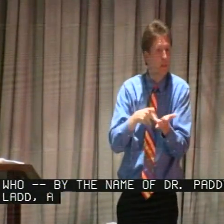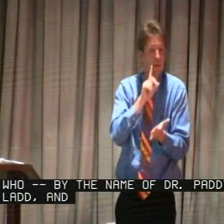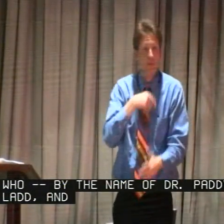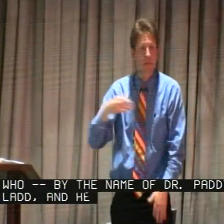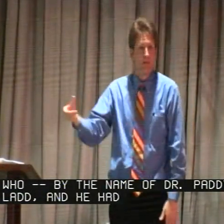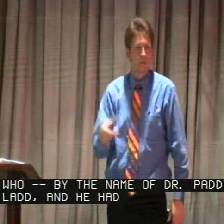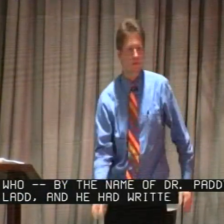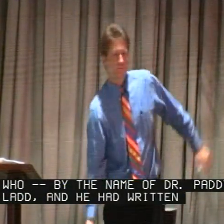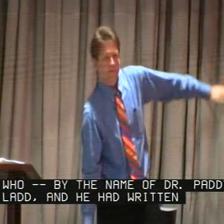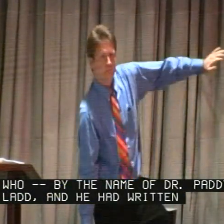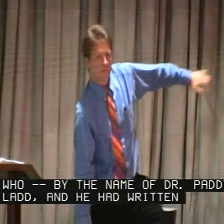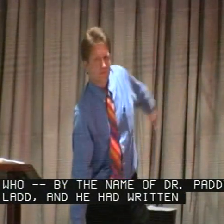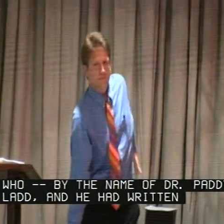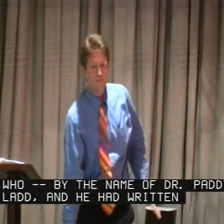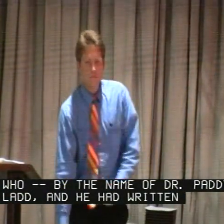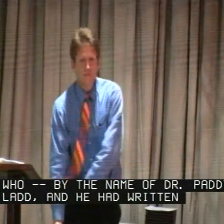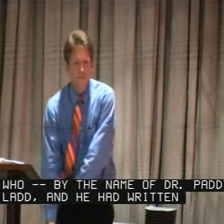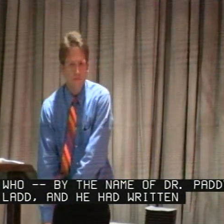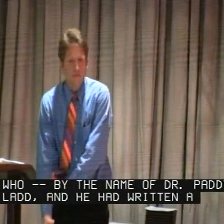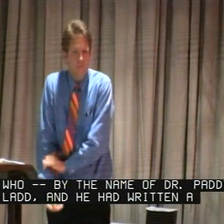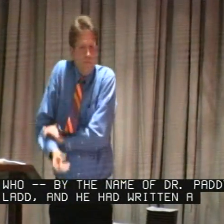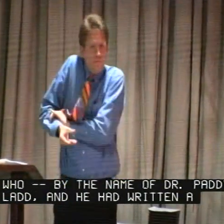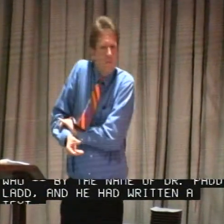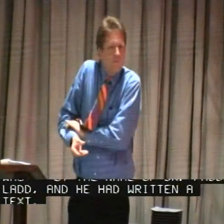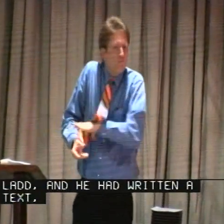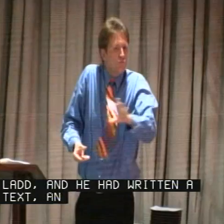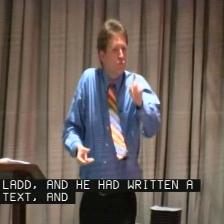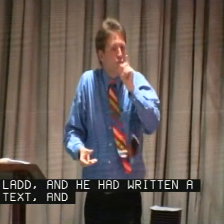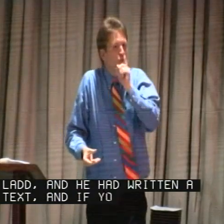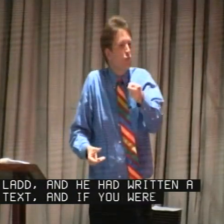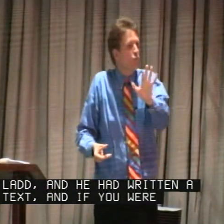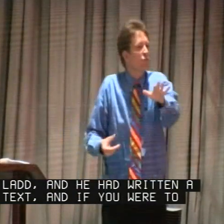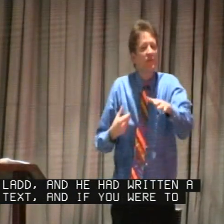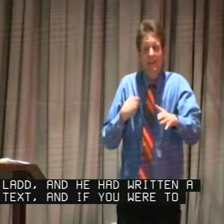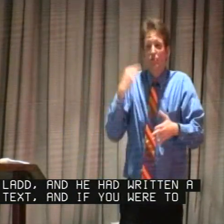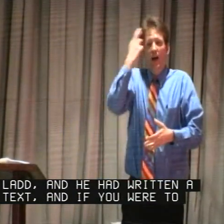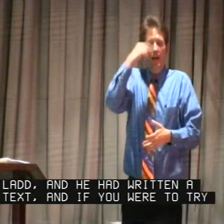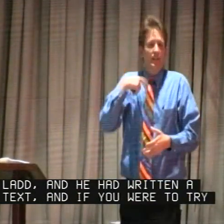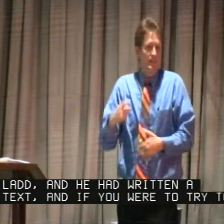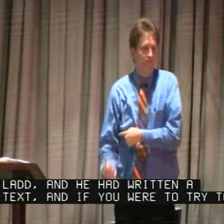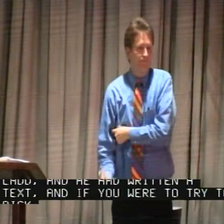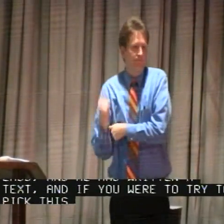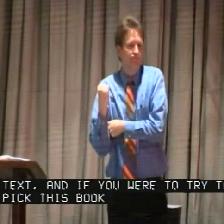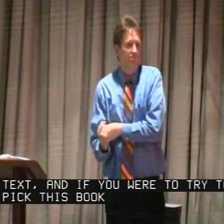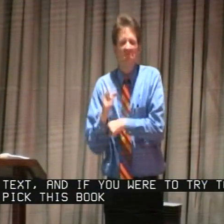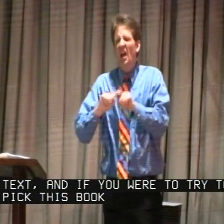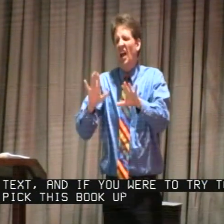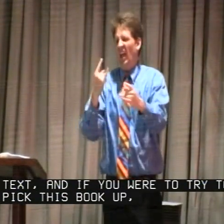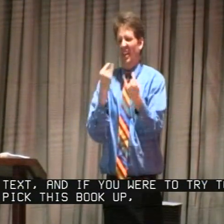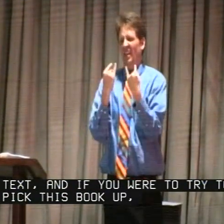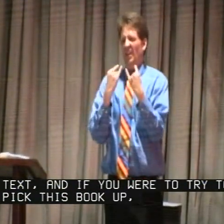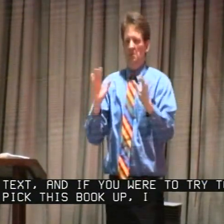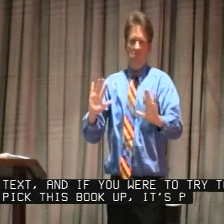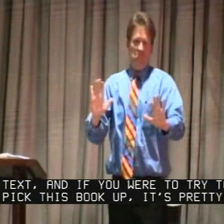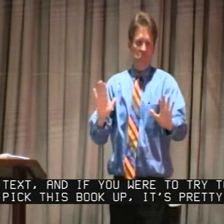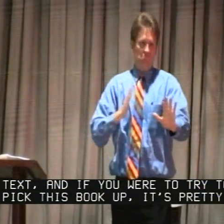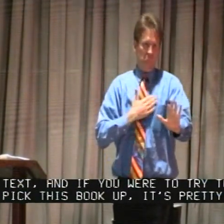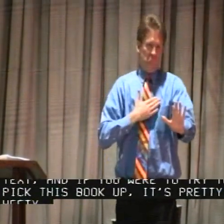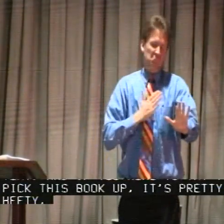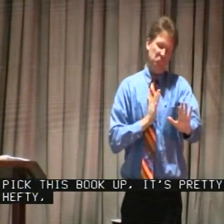text, and if you were to try to pick this book up, it's pretty hefty. It weighs about 5 pounds. But don't make fun of me